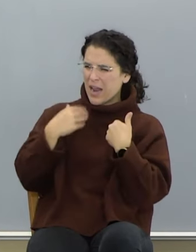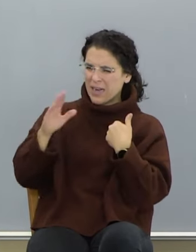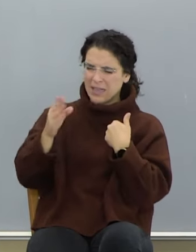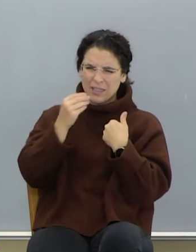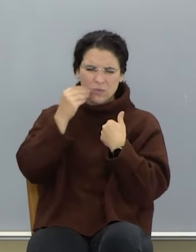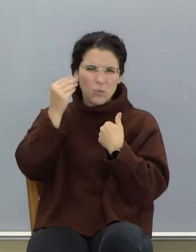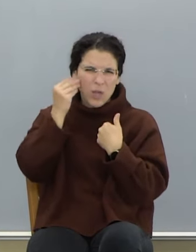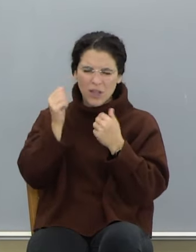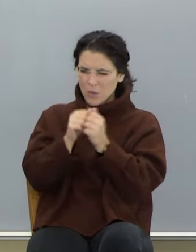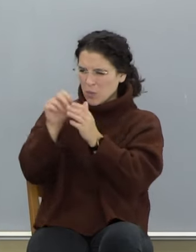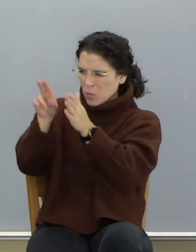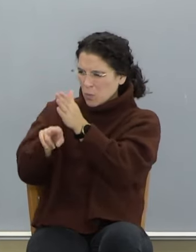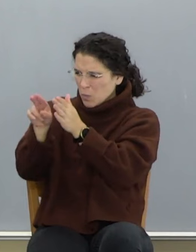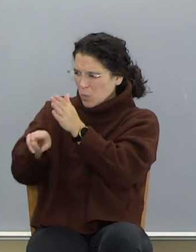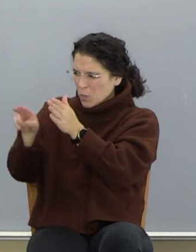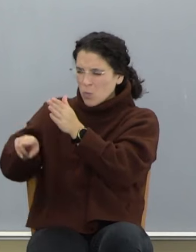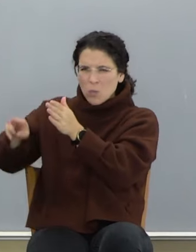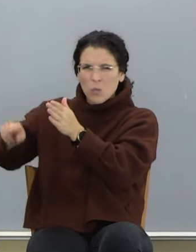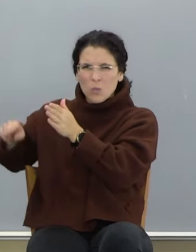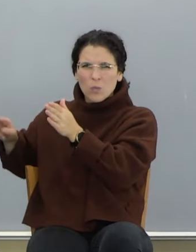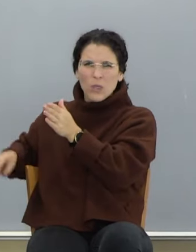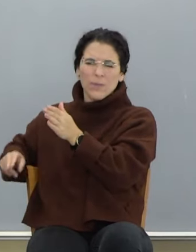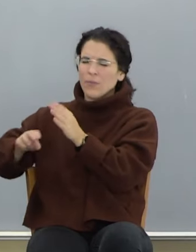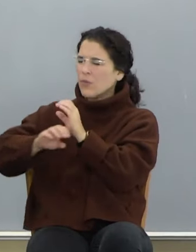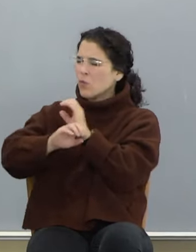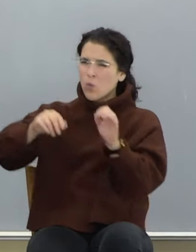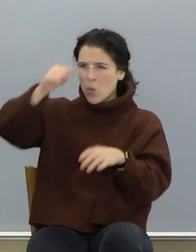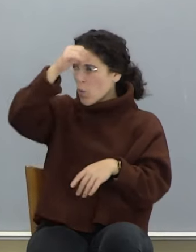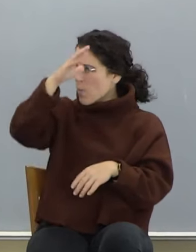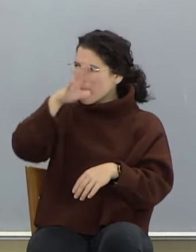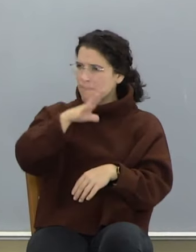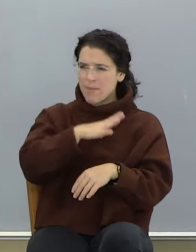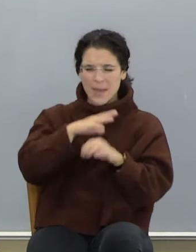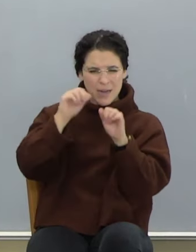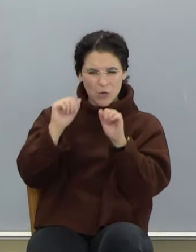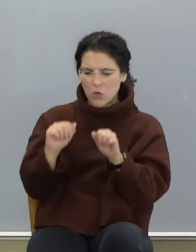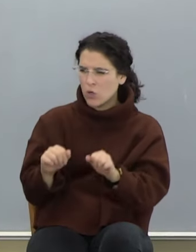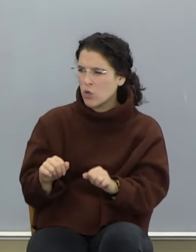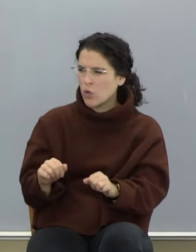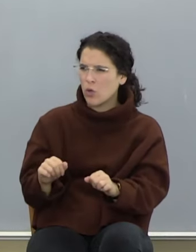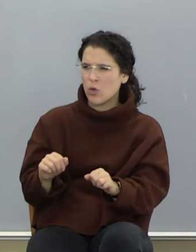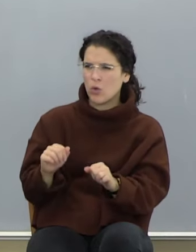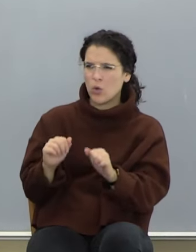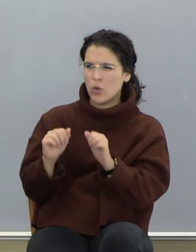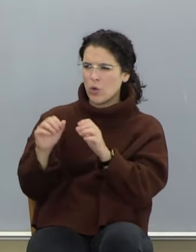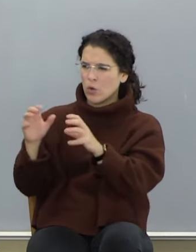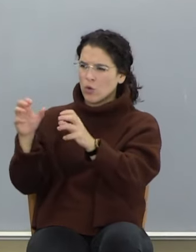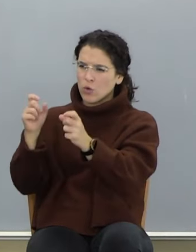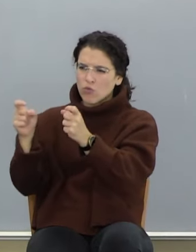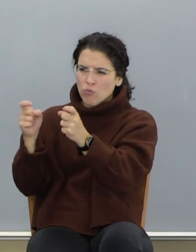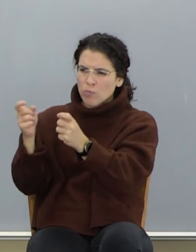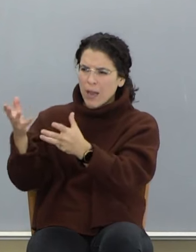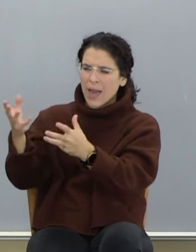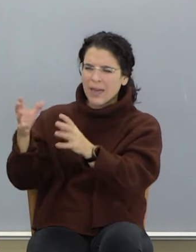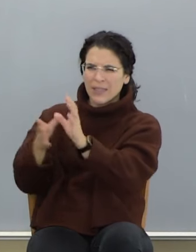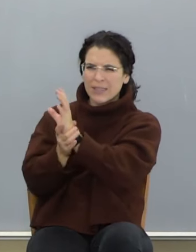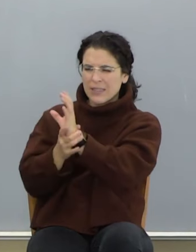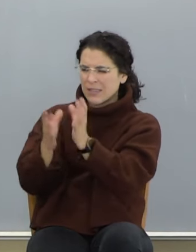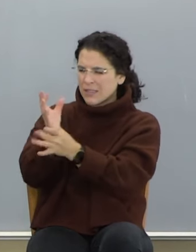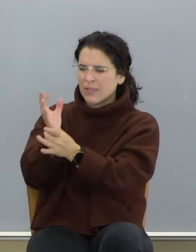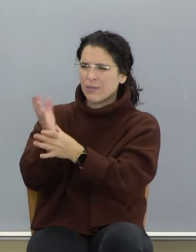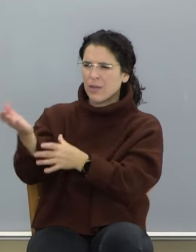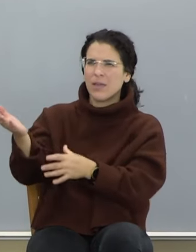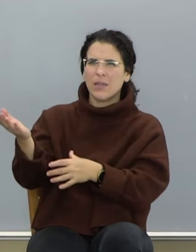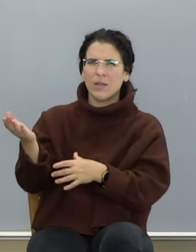dwelling among the tombs. And now notice, no man could bind him. Now just remember,